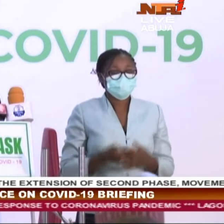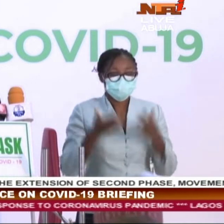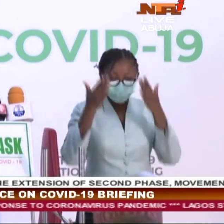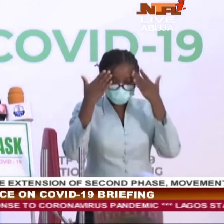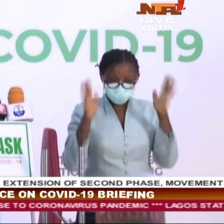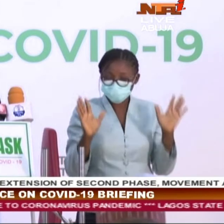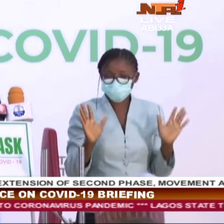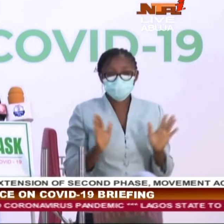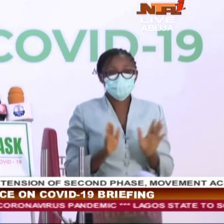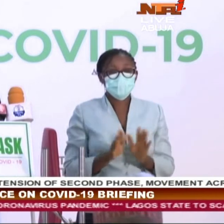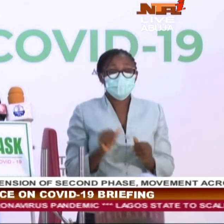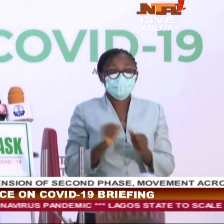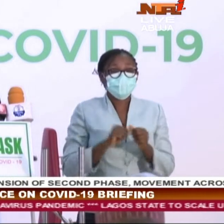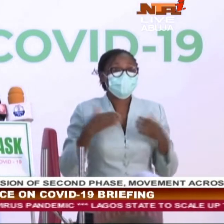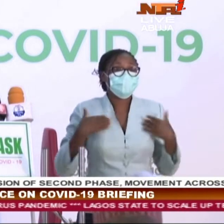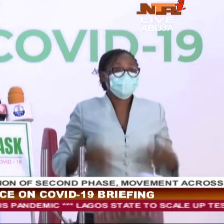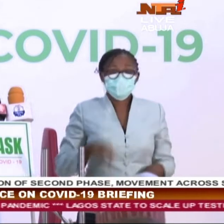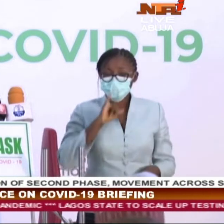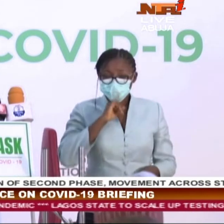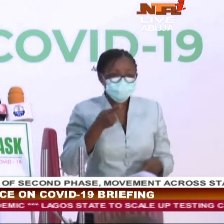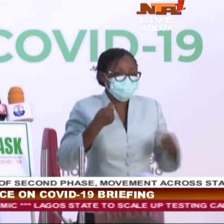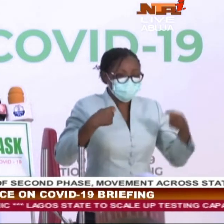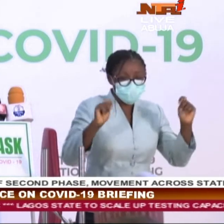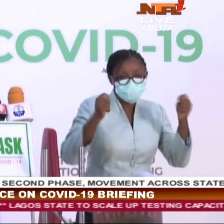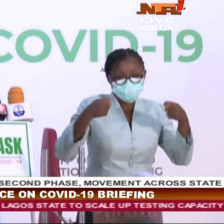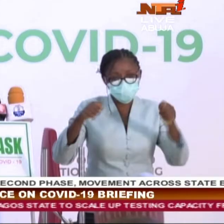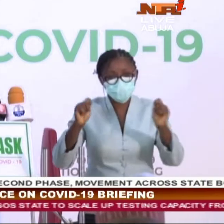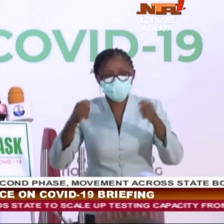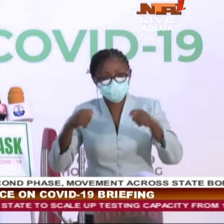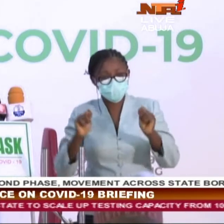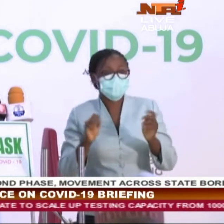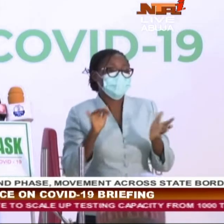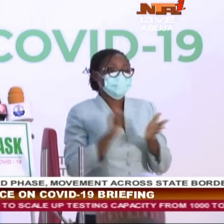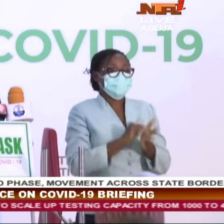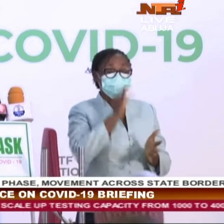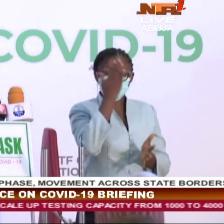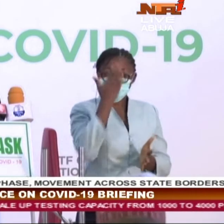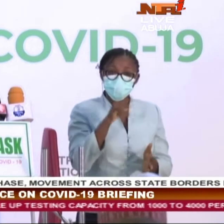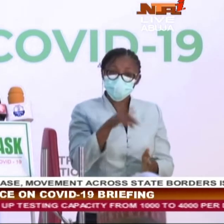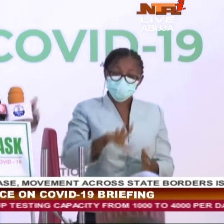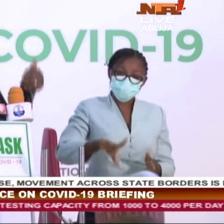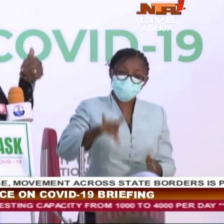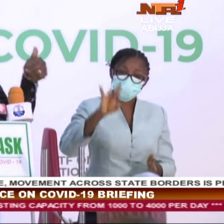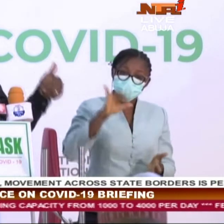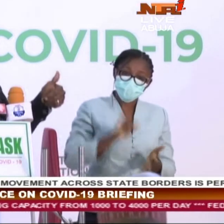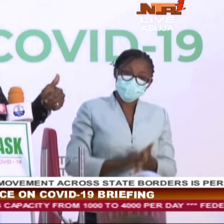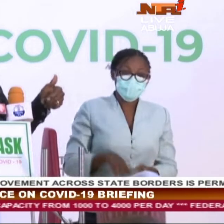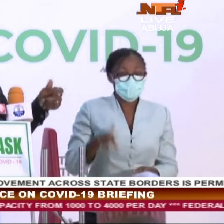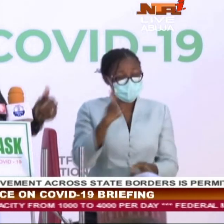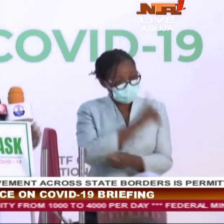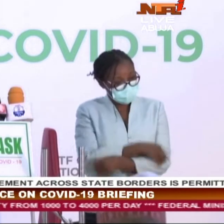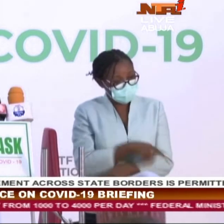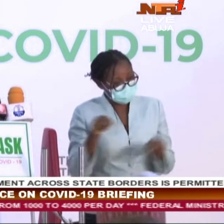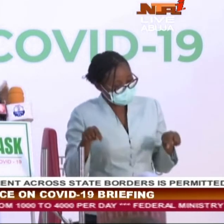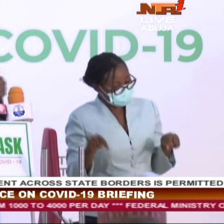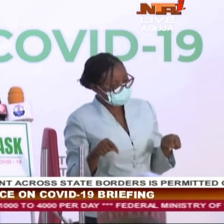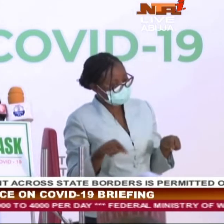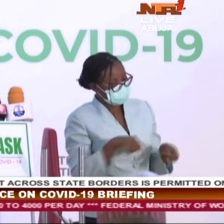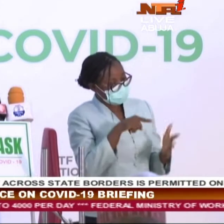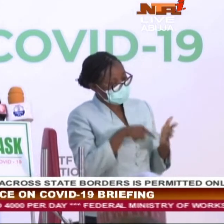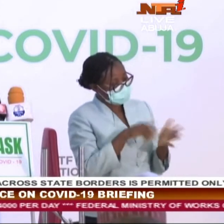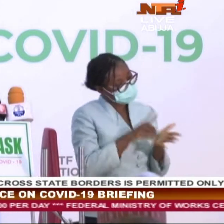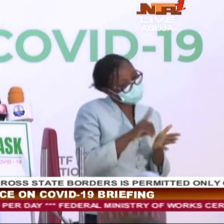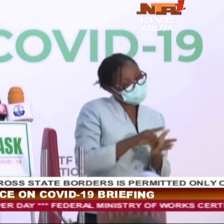Nobody knows. Everybody is doing trial and error. And that's why you find today is this drug, tomorrow